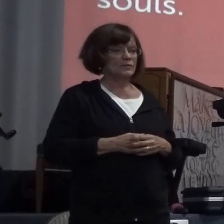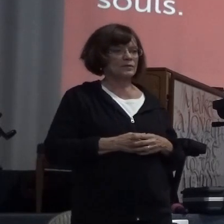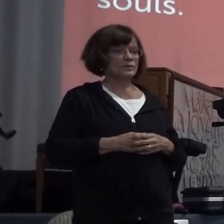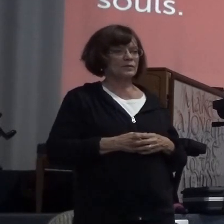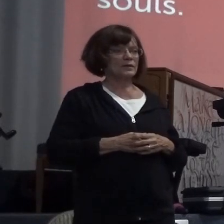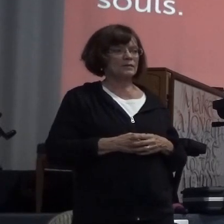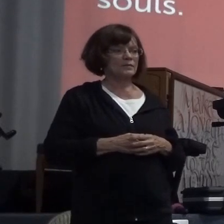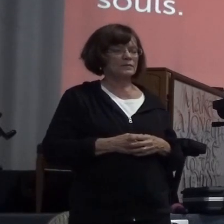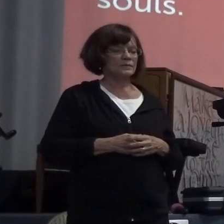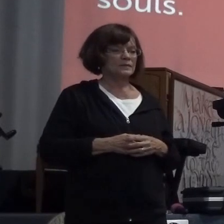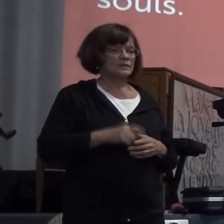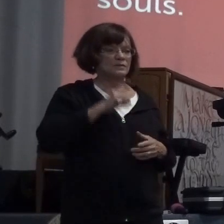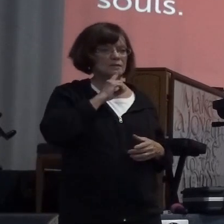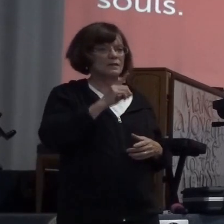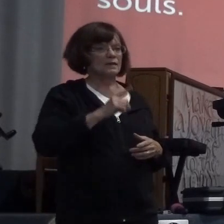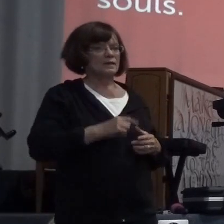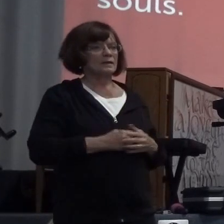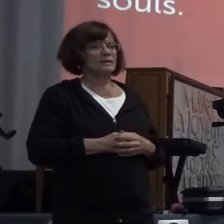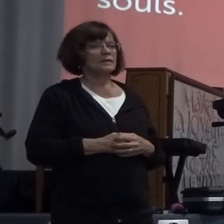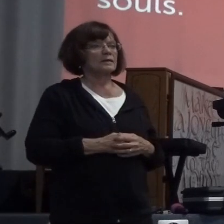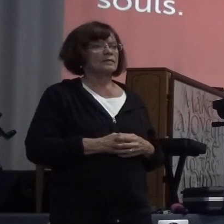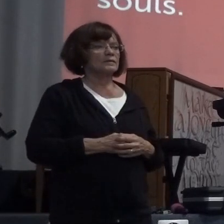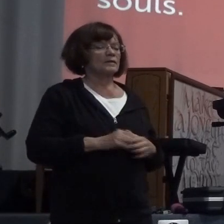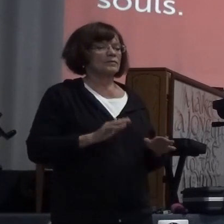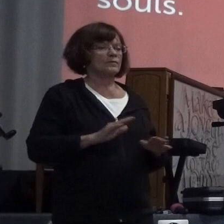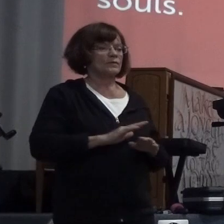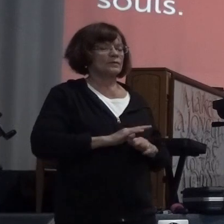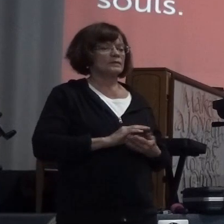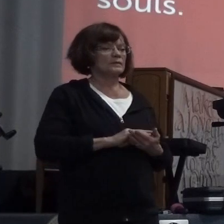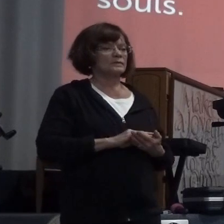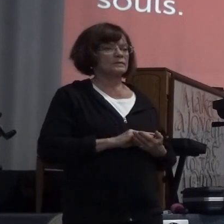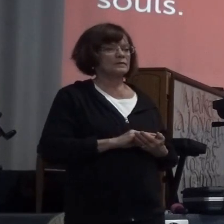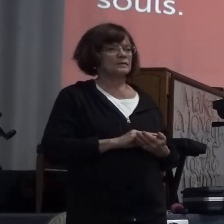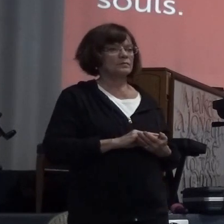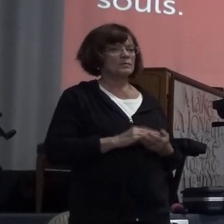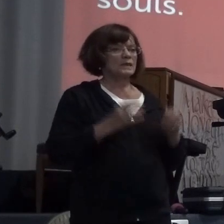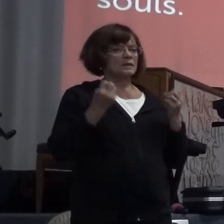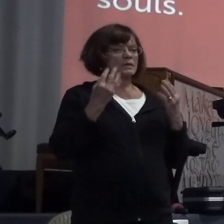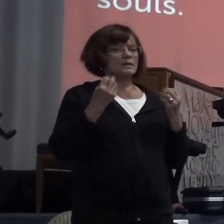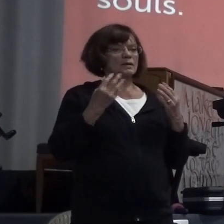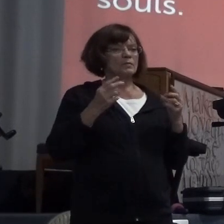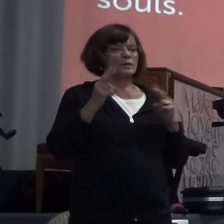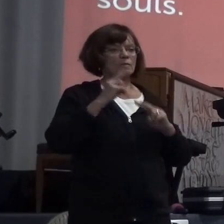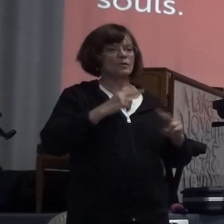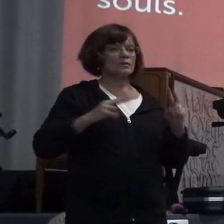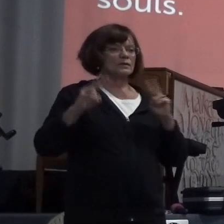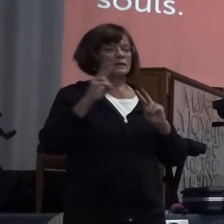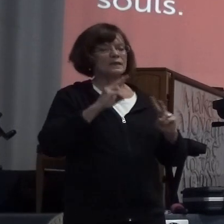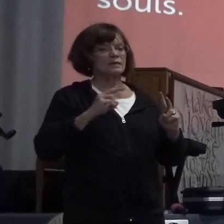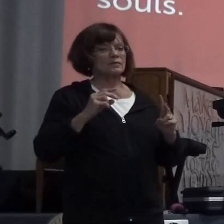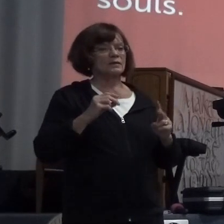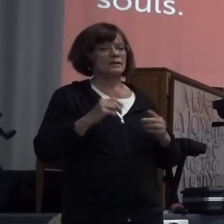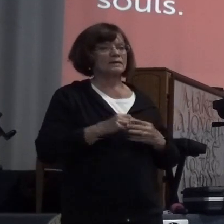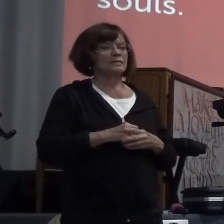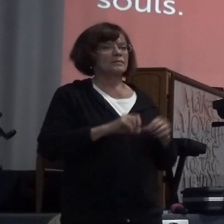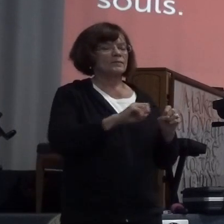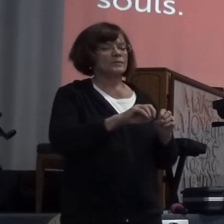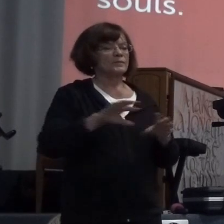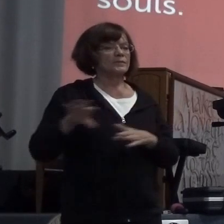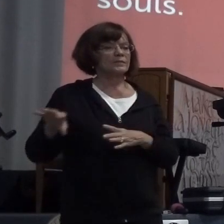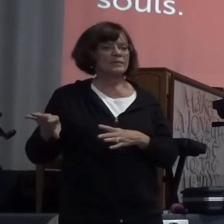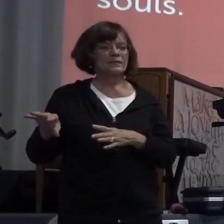then you could stay. You'll live." And a whole bunch of people left. They put their guns down and they did a Bible